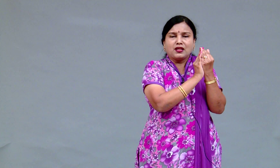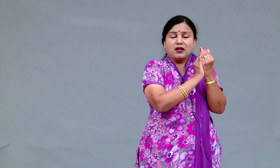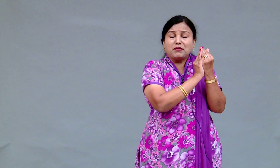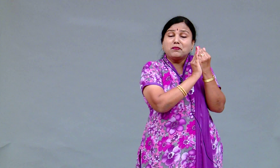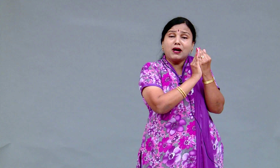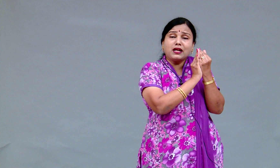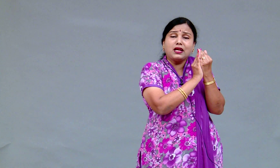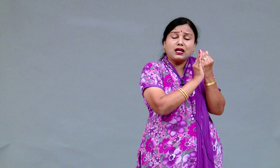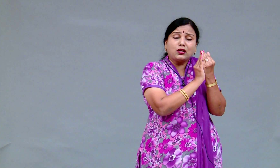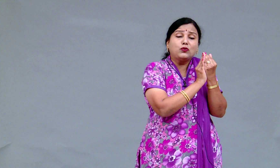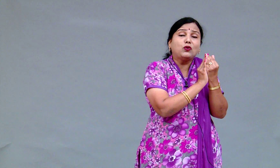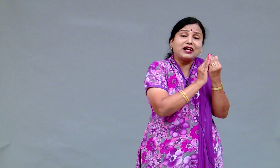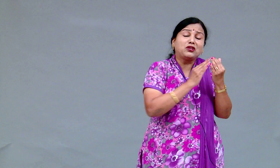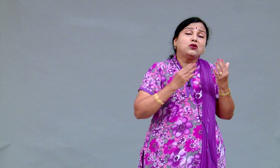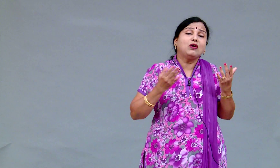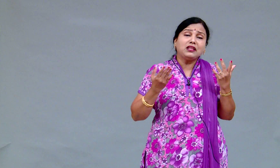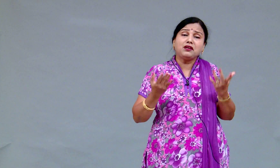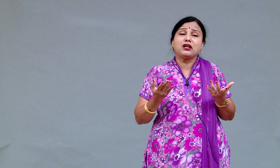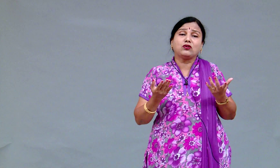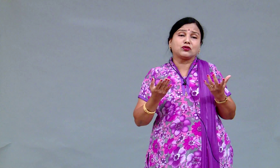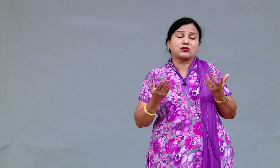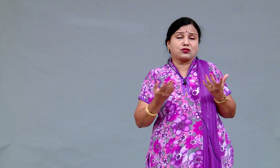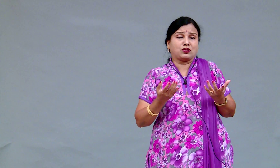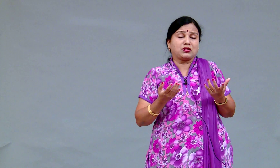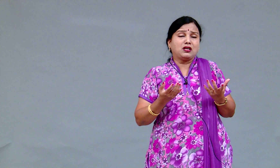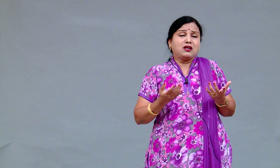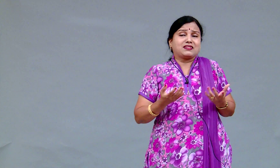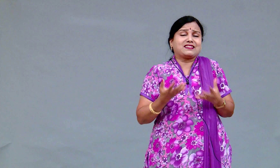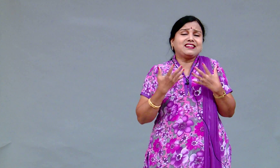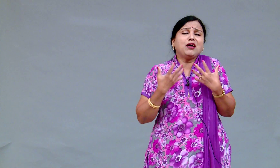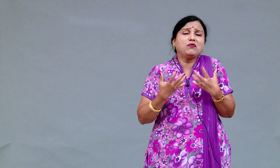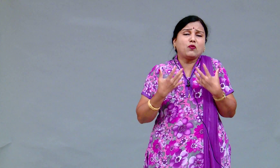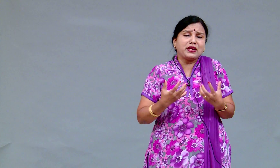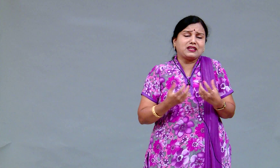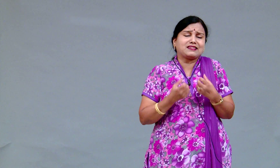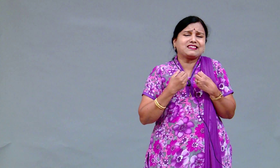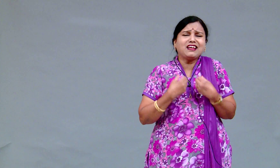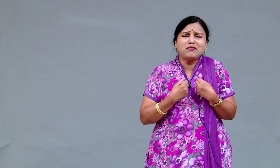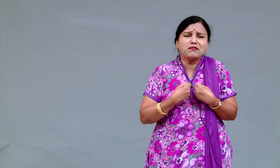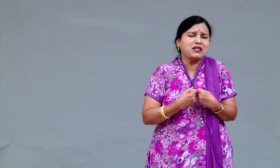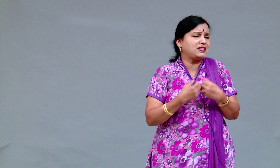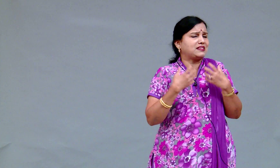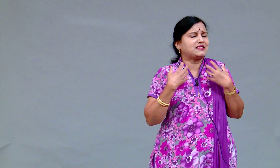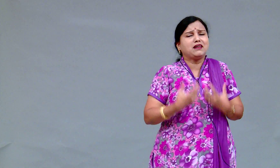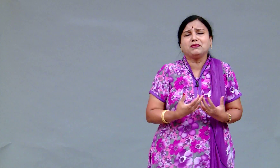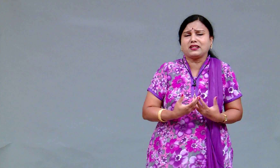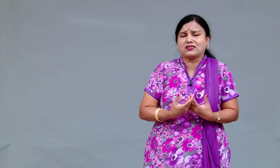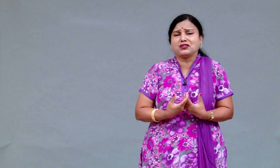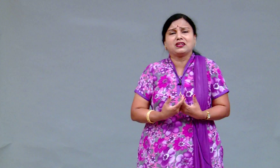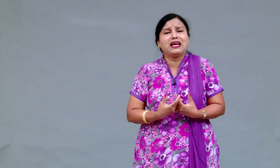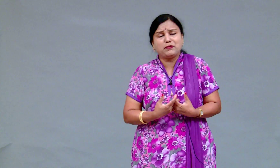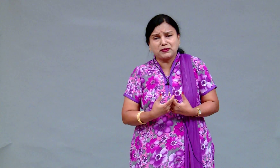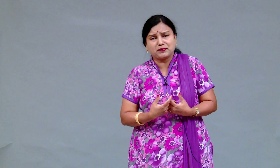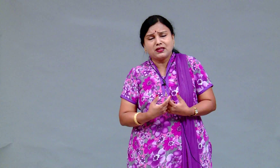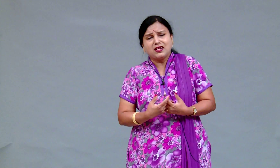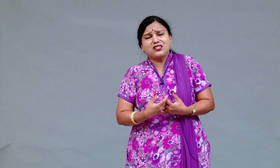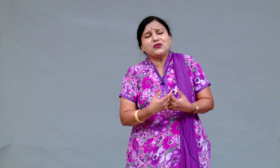But monkey, who had no other recourse, thought, some way, some means, somebody is going to help him. So he